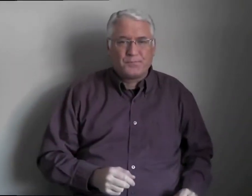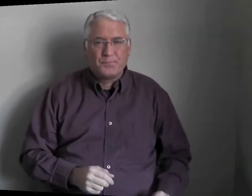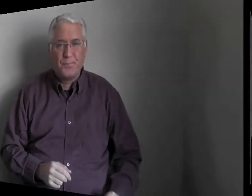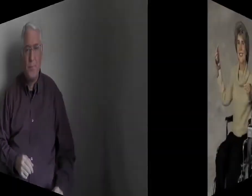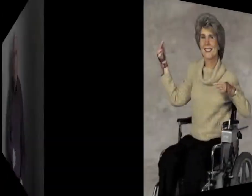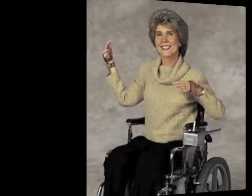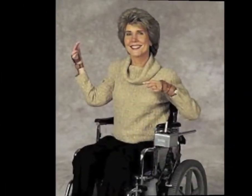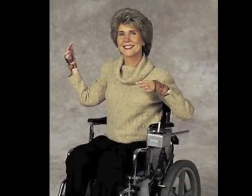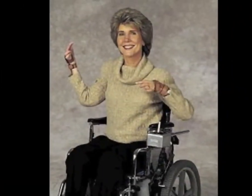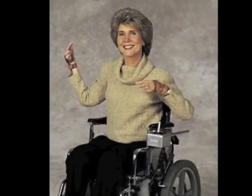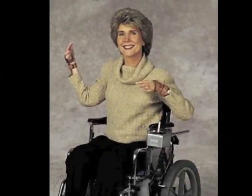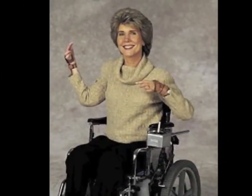wheelchair.